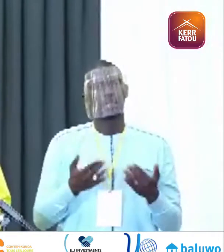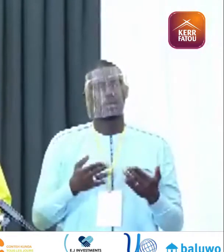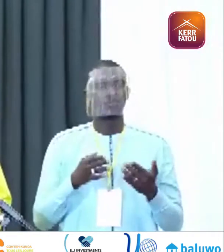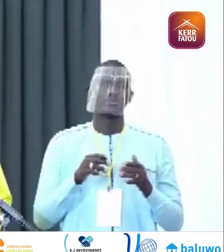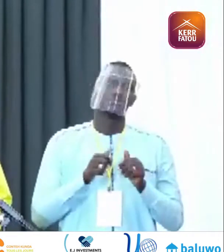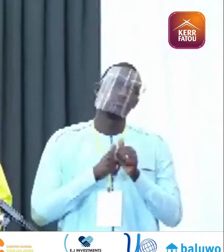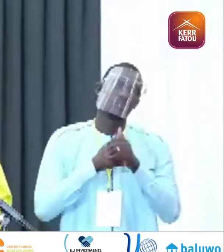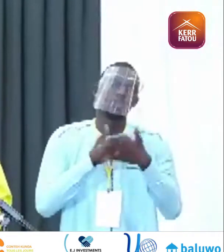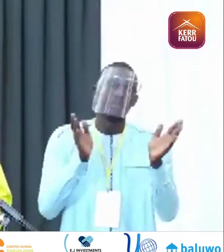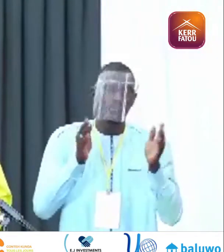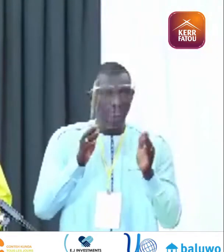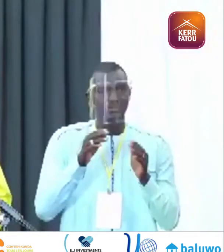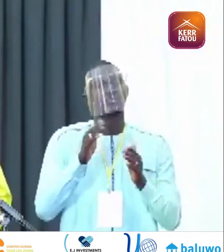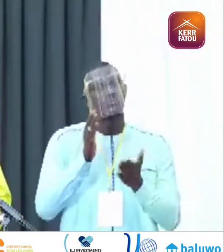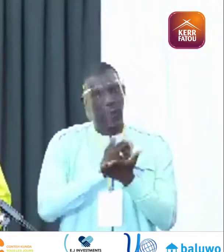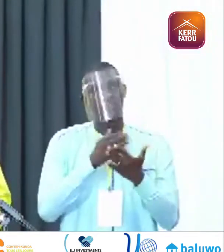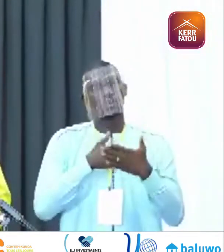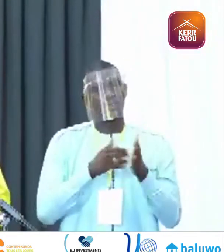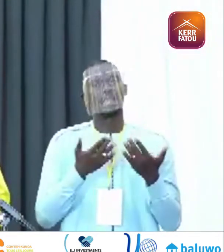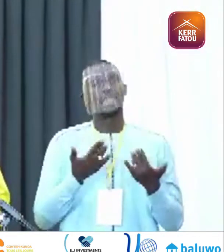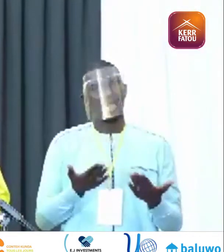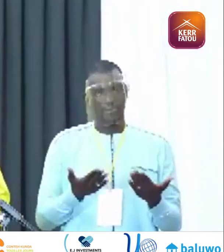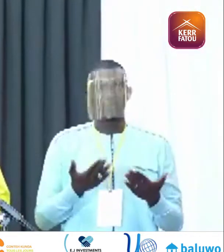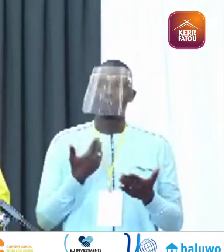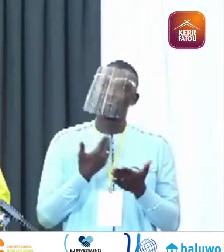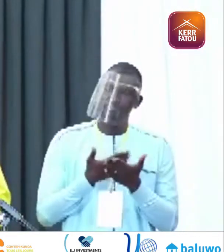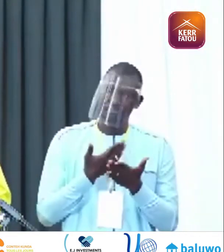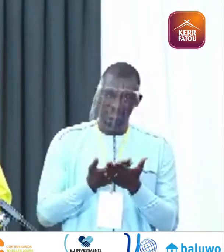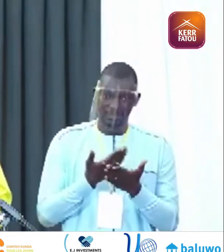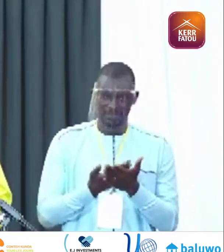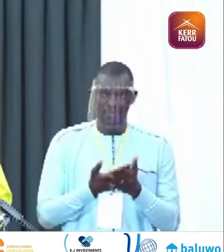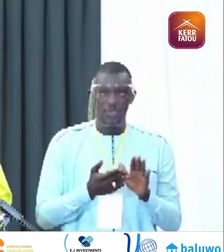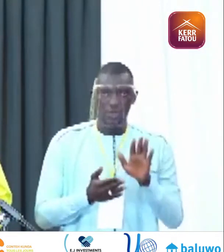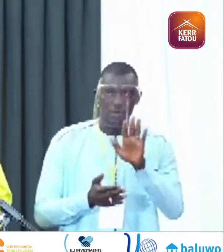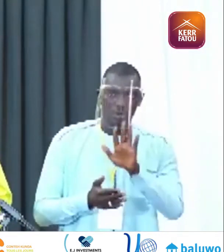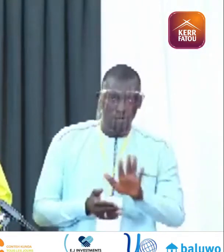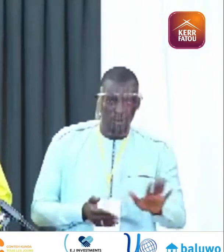opening ceremony. So mbalbe danila